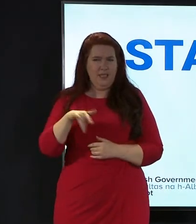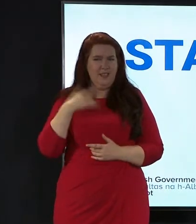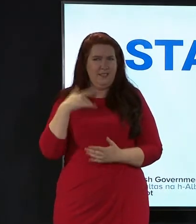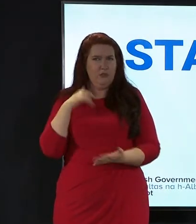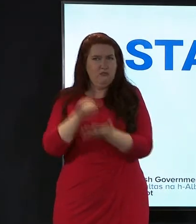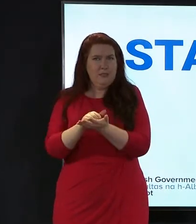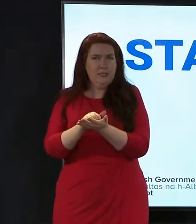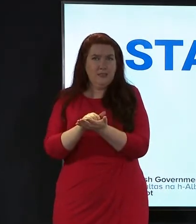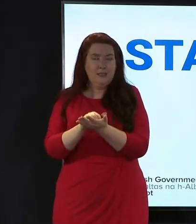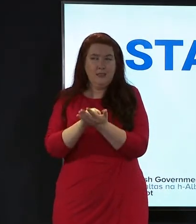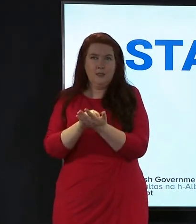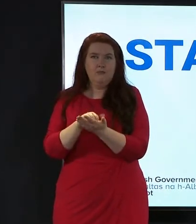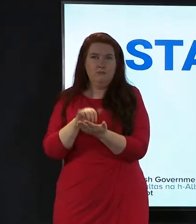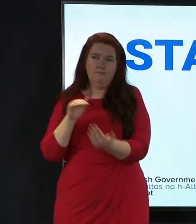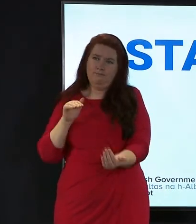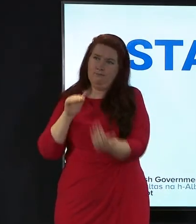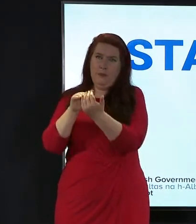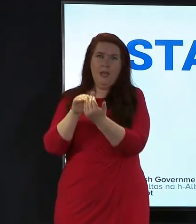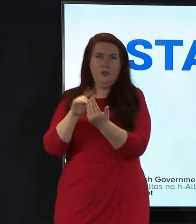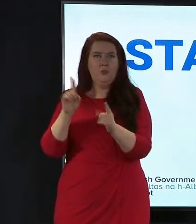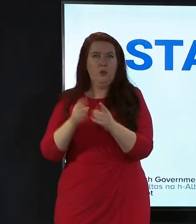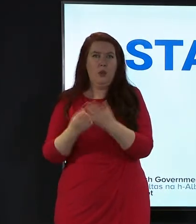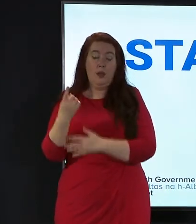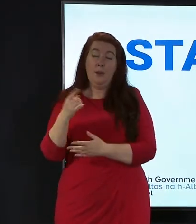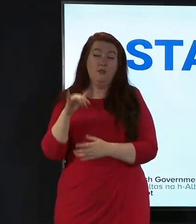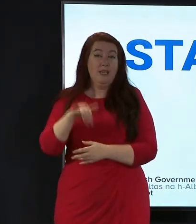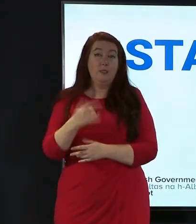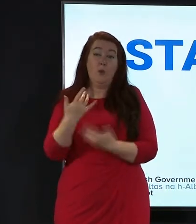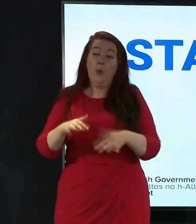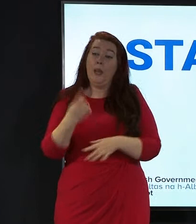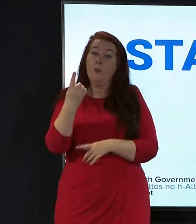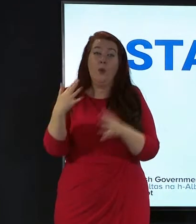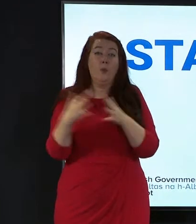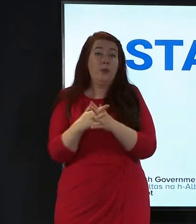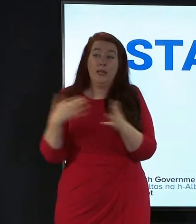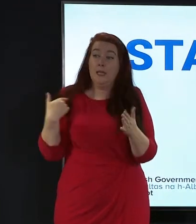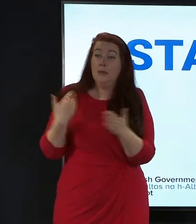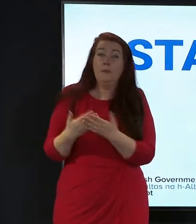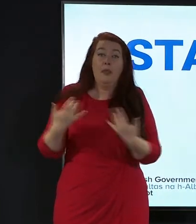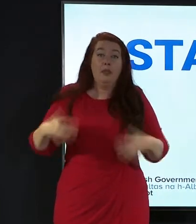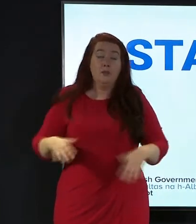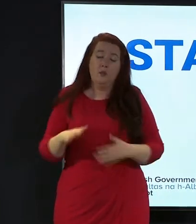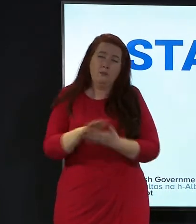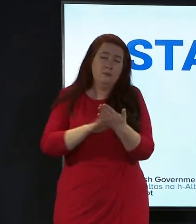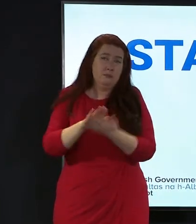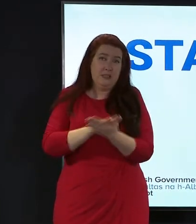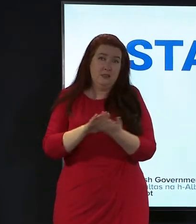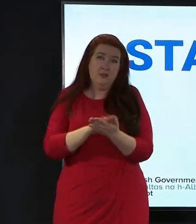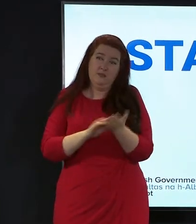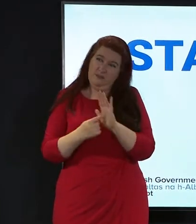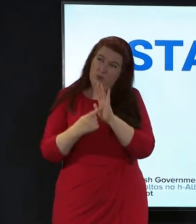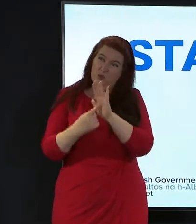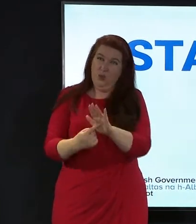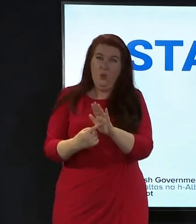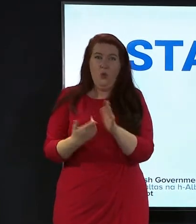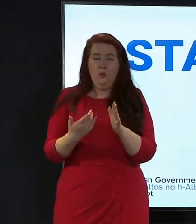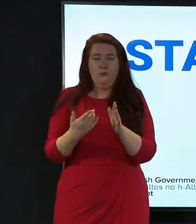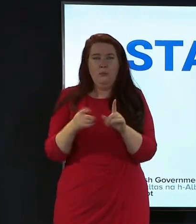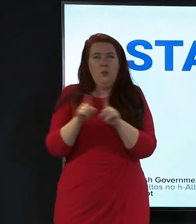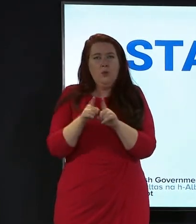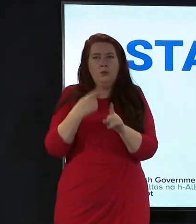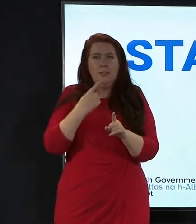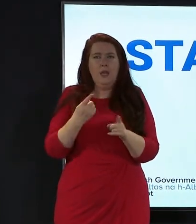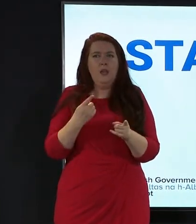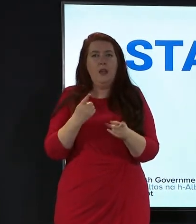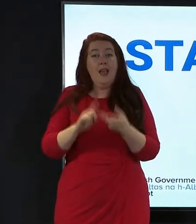proportionate given what we were facing, but the fact it has only been in place for a week demonstrates one of the other points we have made repeatedly, that we